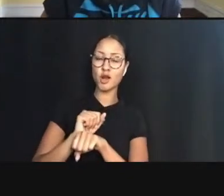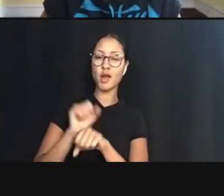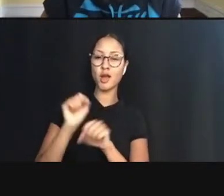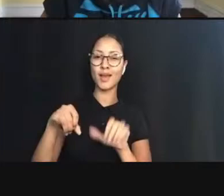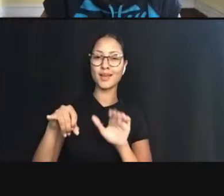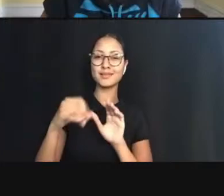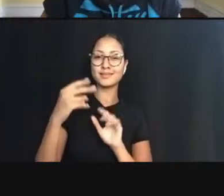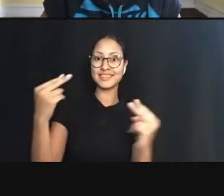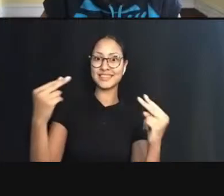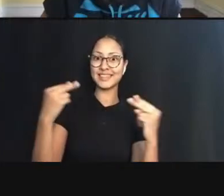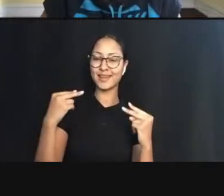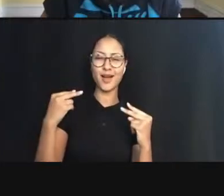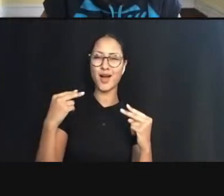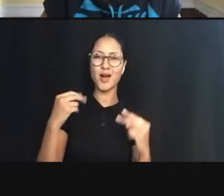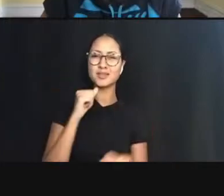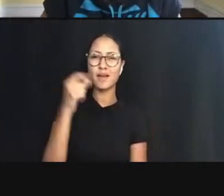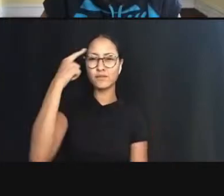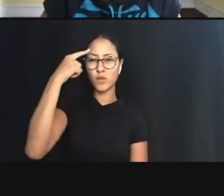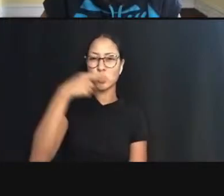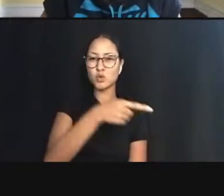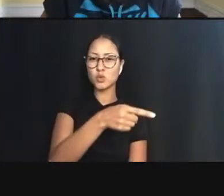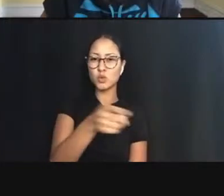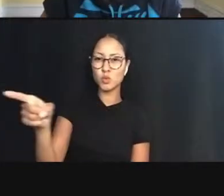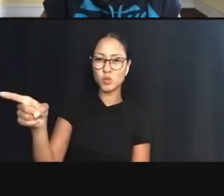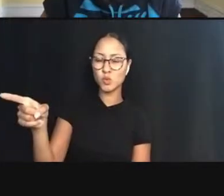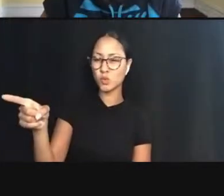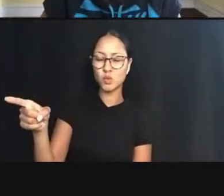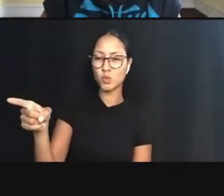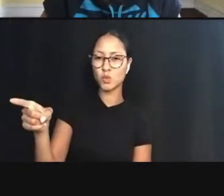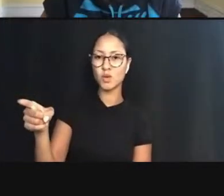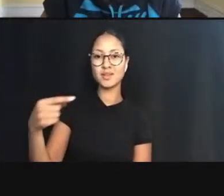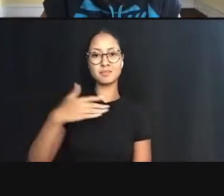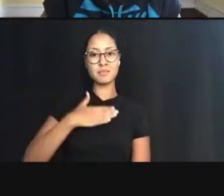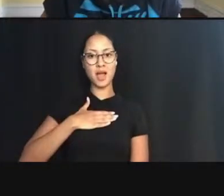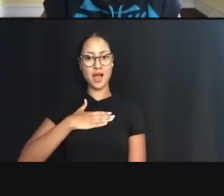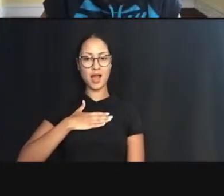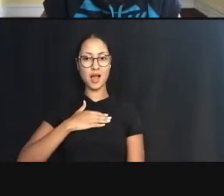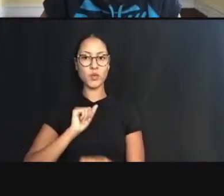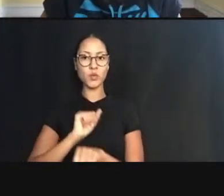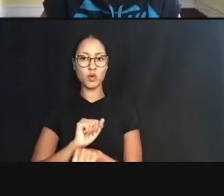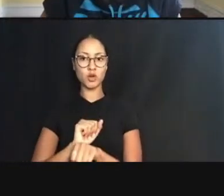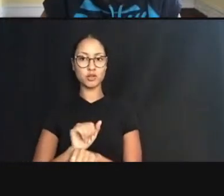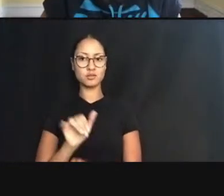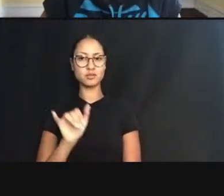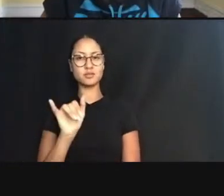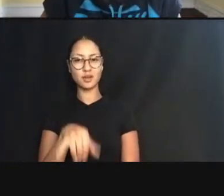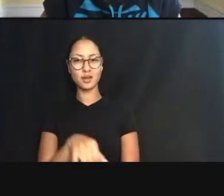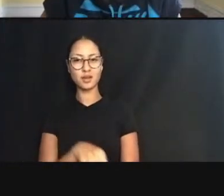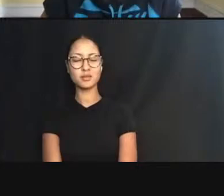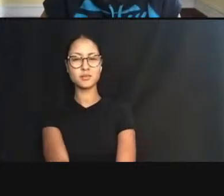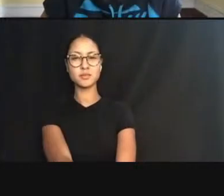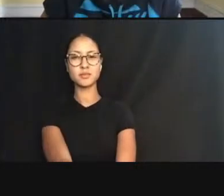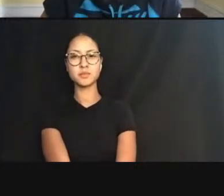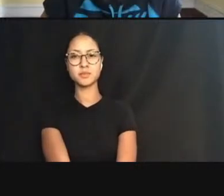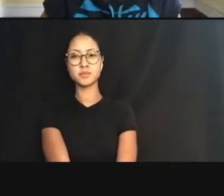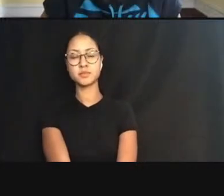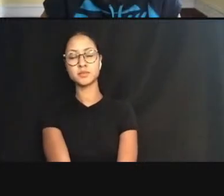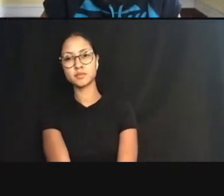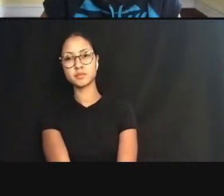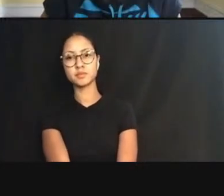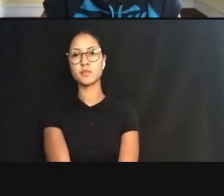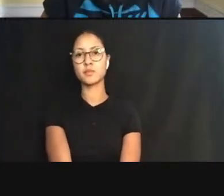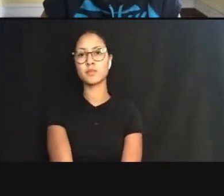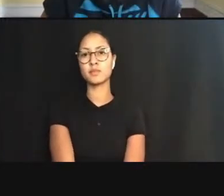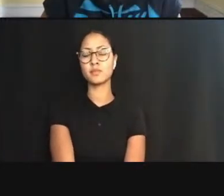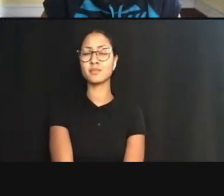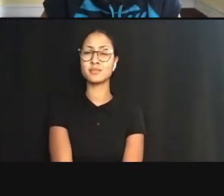it's not for them, and that's okay. And I don't necessarily see, I don't get too much pushback from